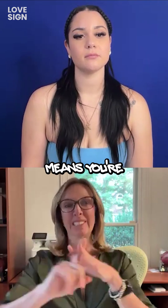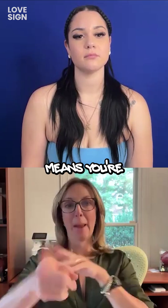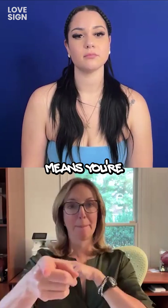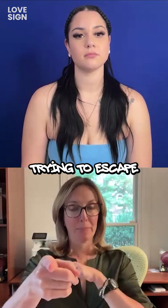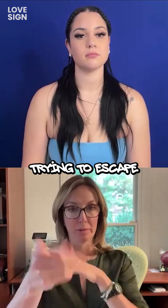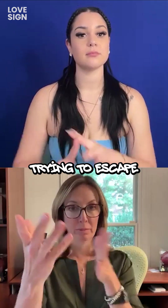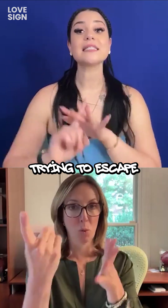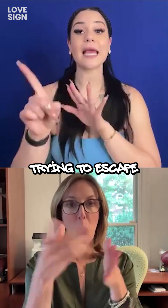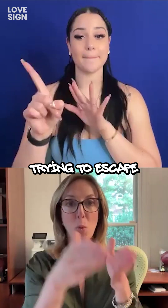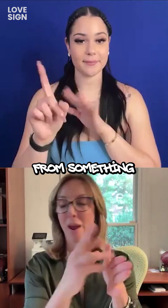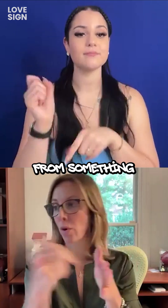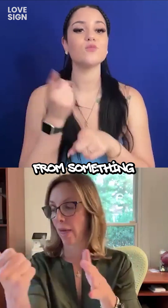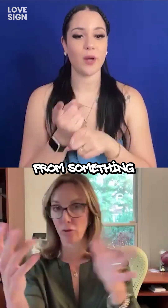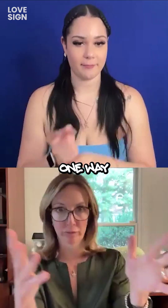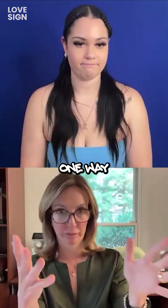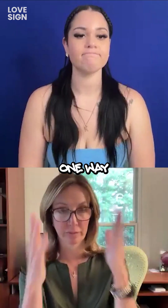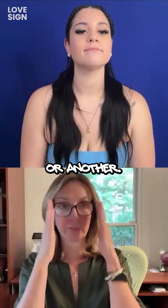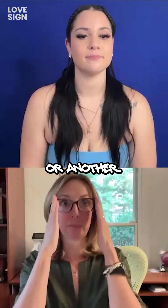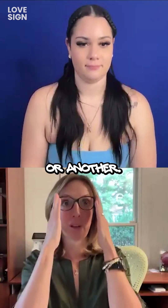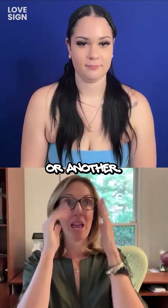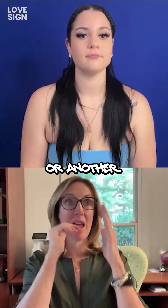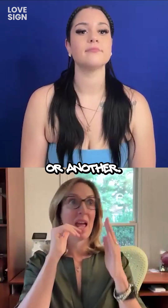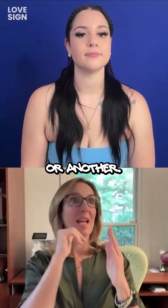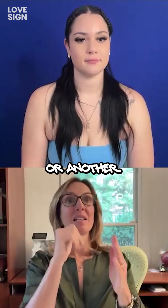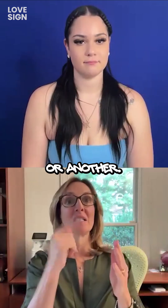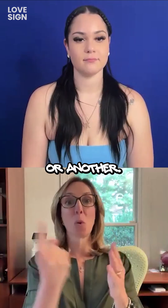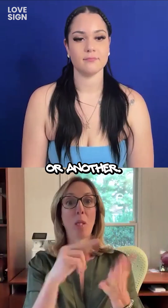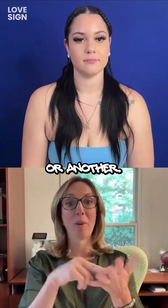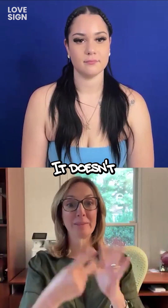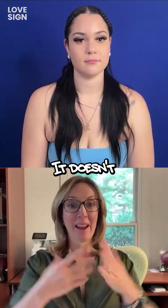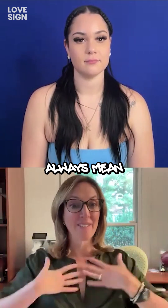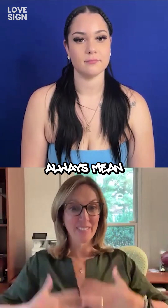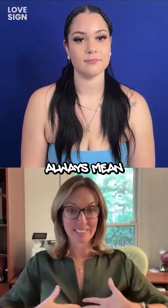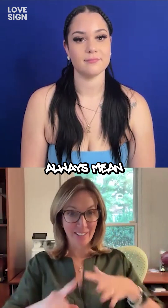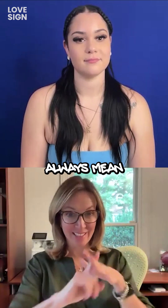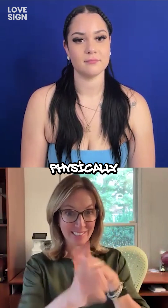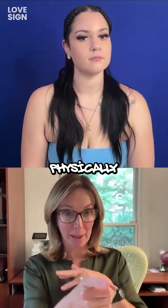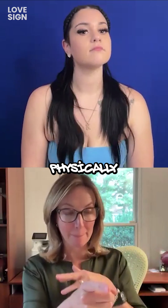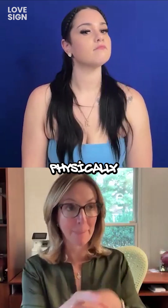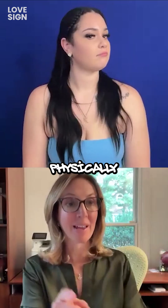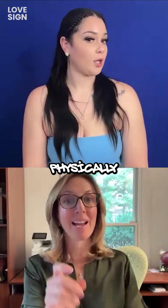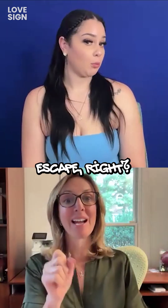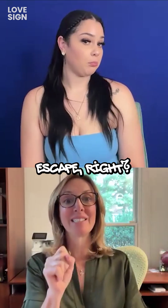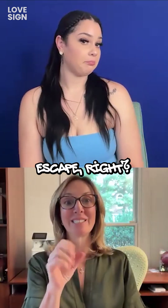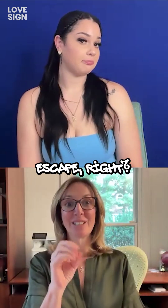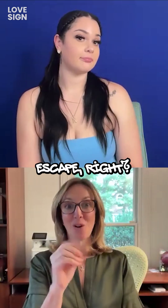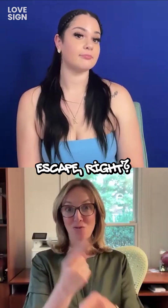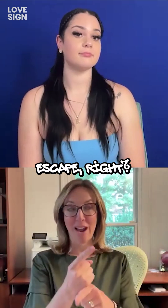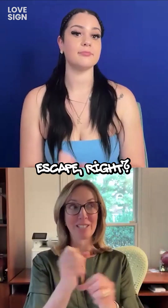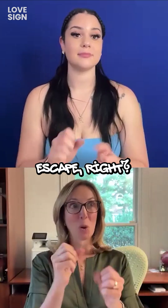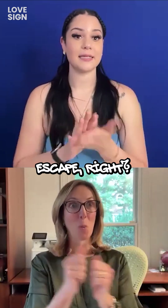So that means you're trying to escape from something one way or another. It doesn't always mean physically